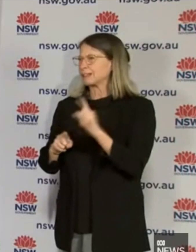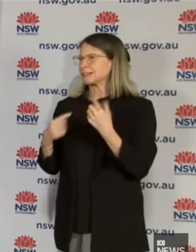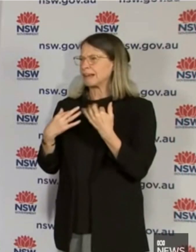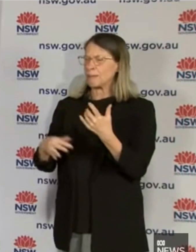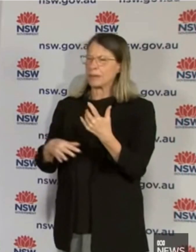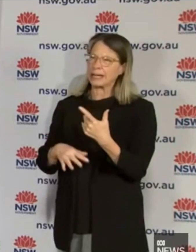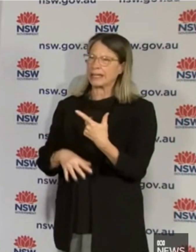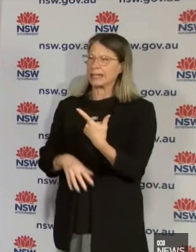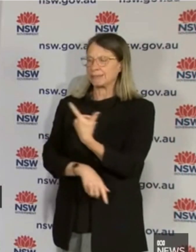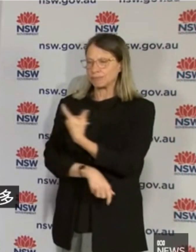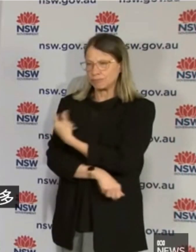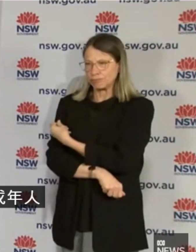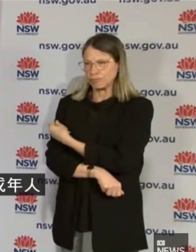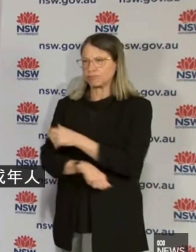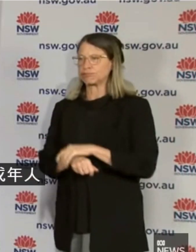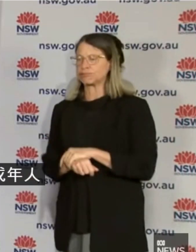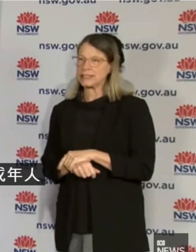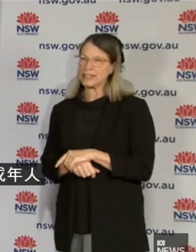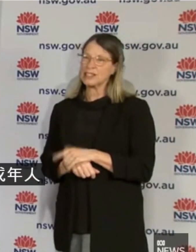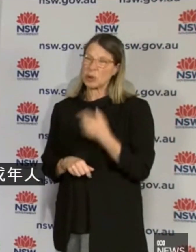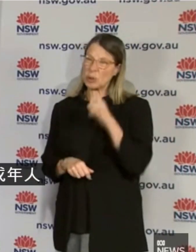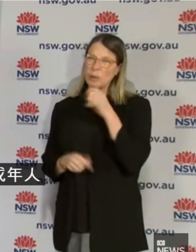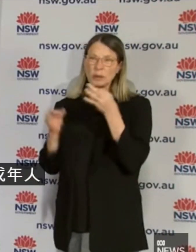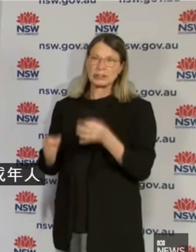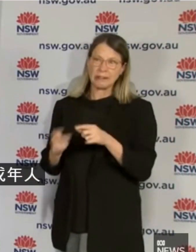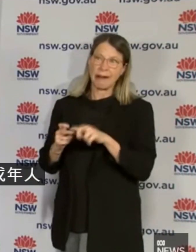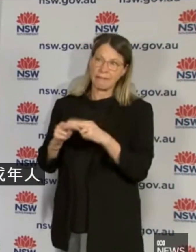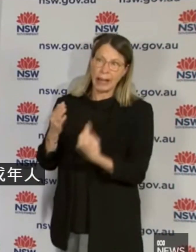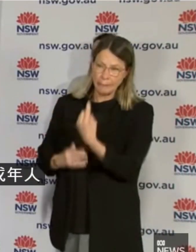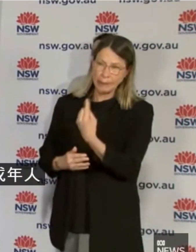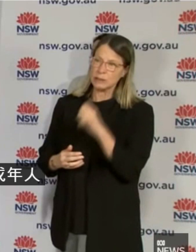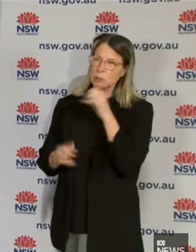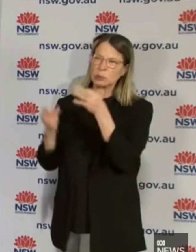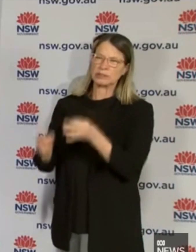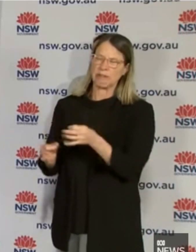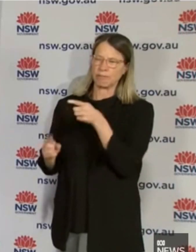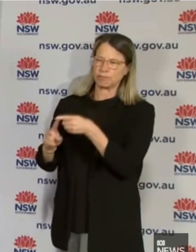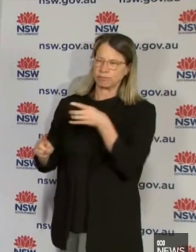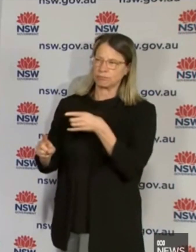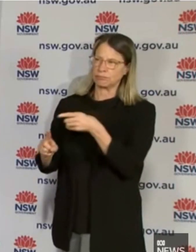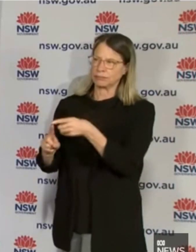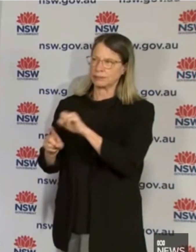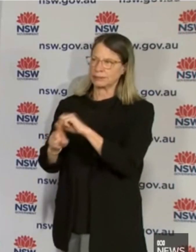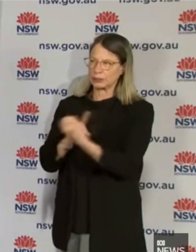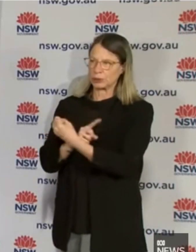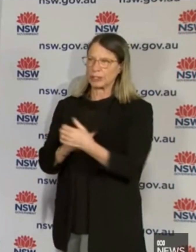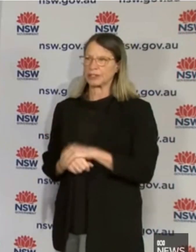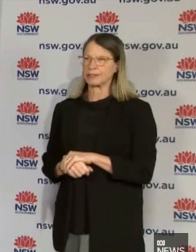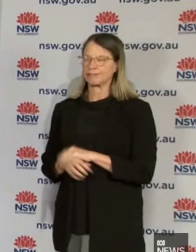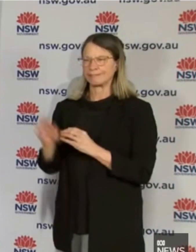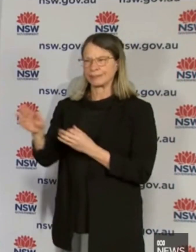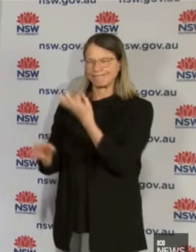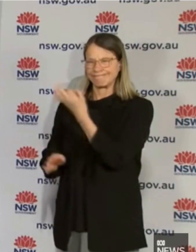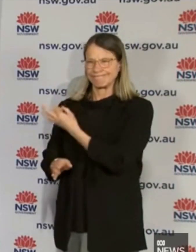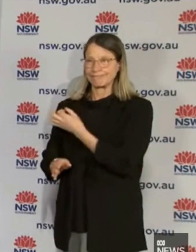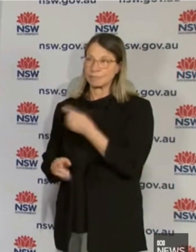of just a lot of the adults at the school being vaccinated rather than a lot of the, 7% or 8% of children being vaccinated at school. Would, better